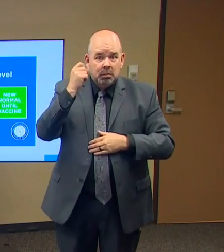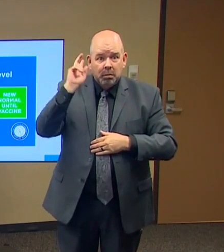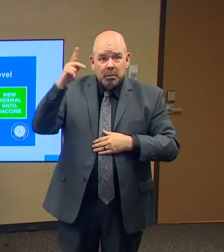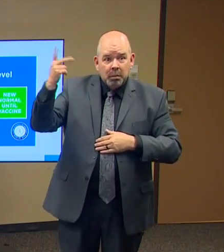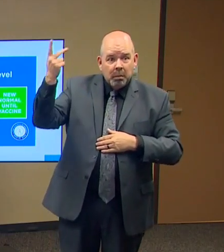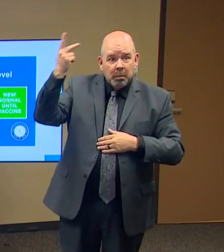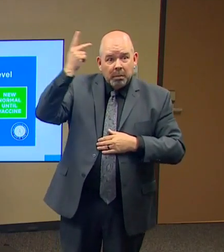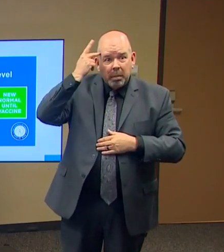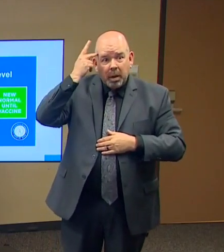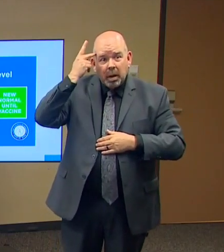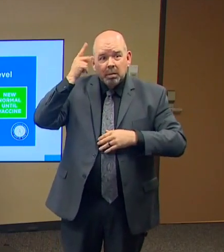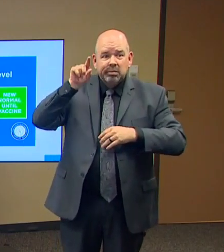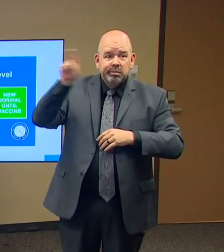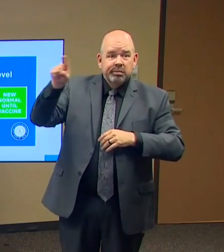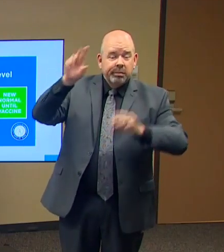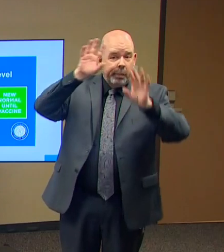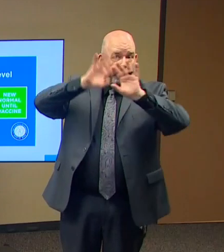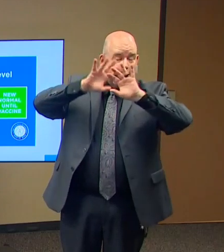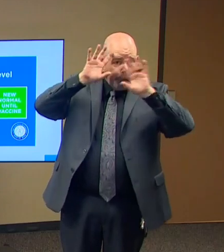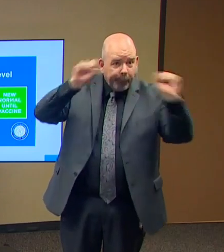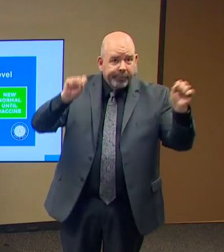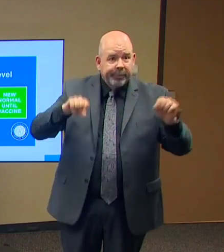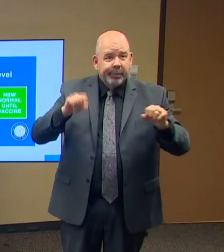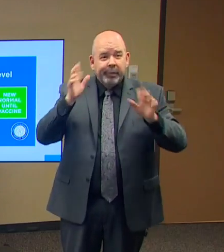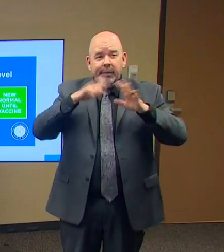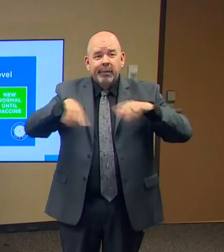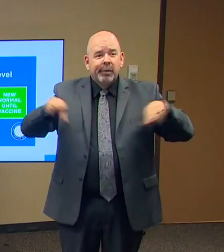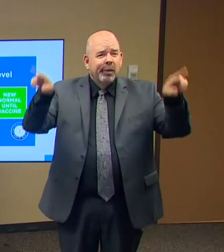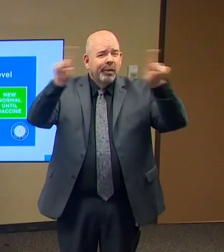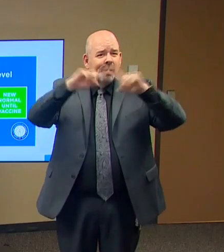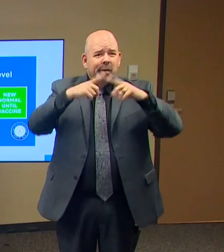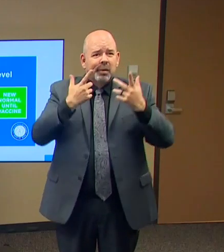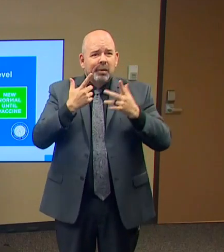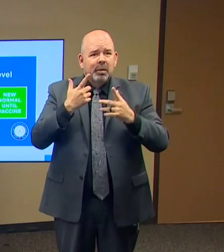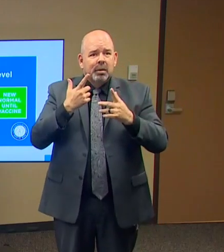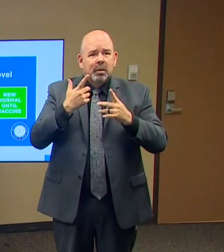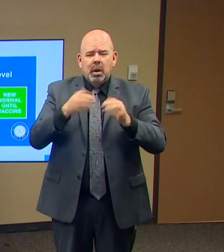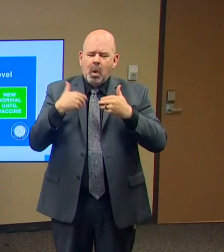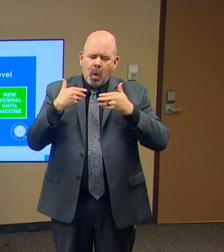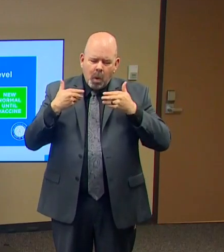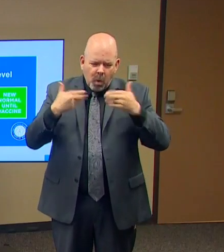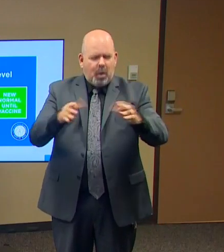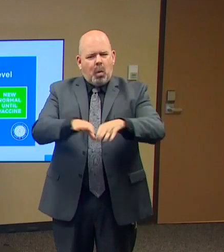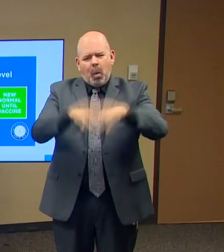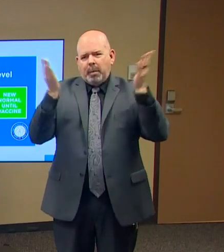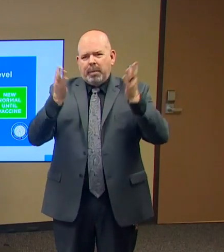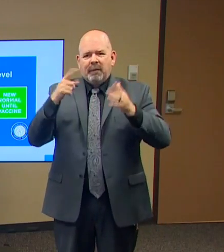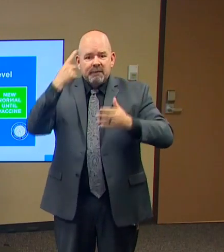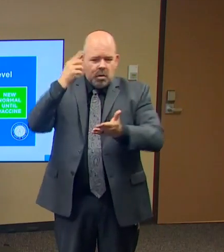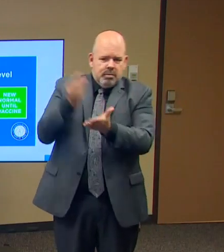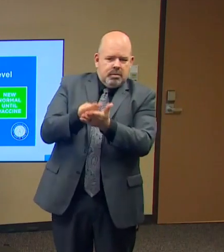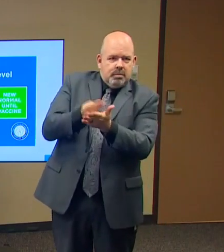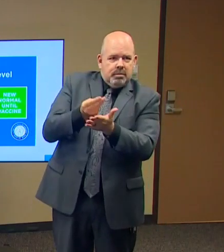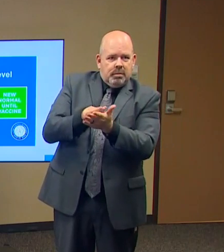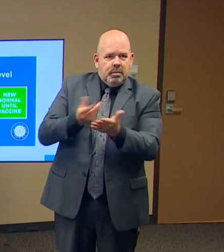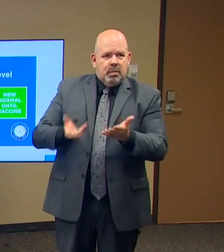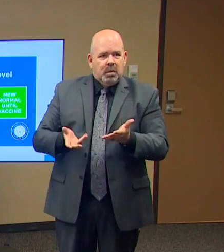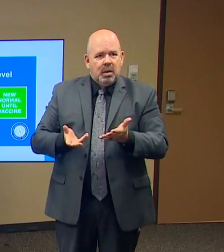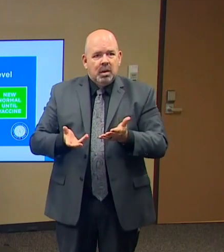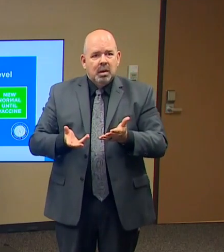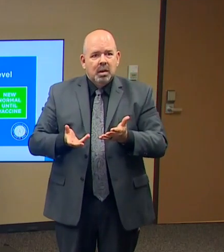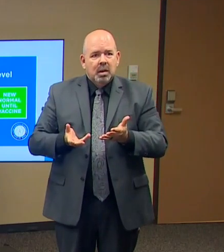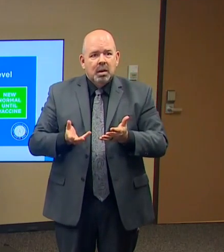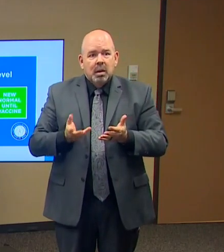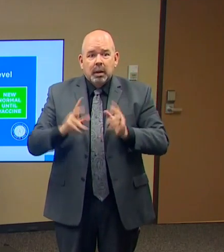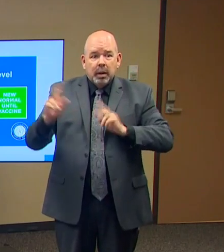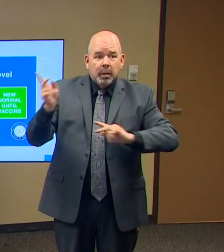that it's full steam ahead on opening the economy regardless of what they see. And so it's really hard to say to them, well, based on what we